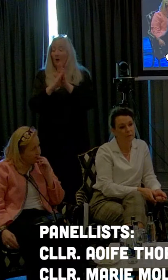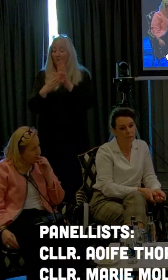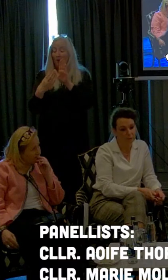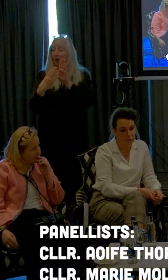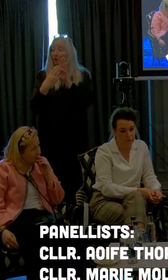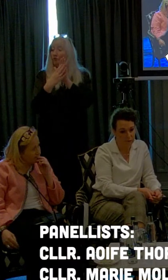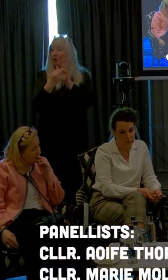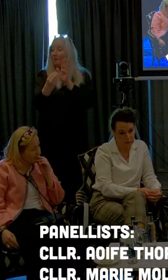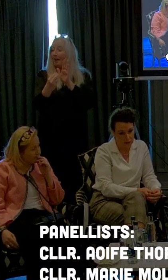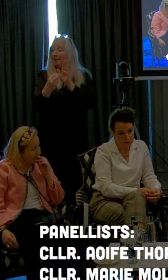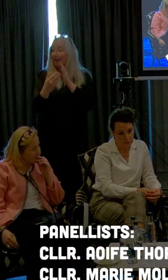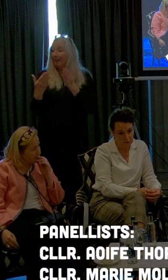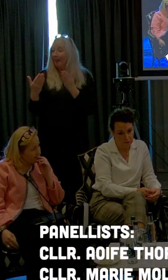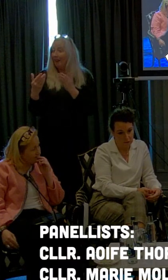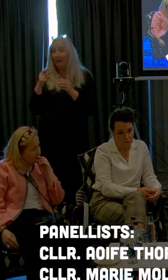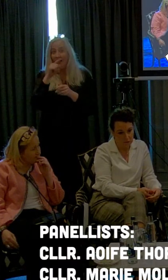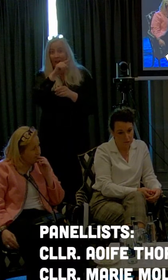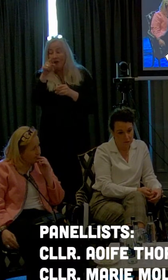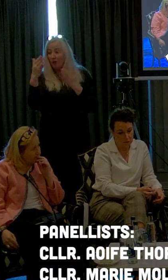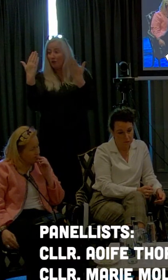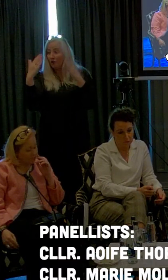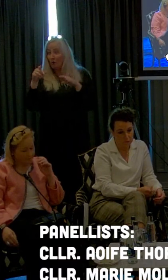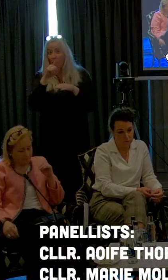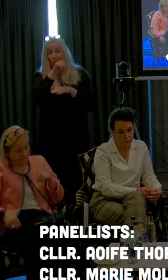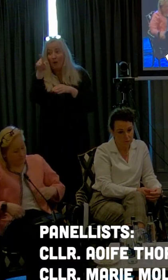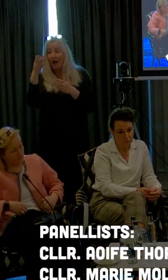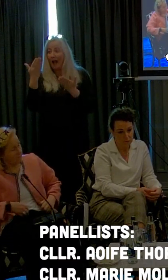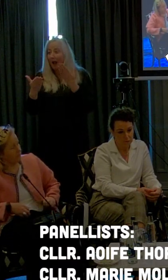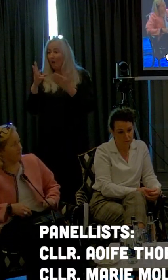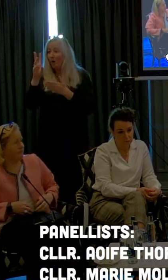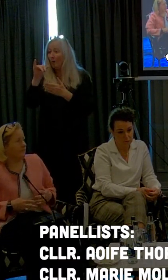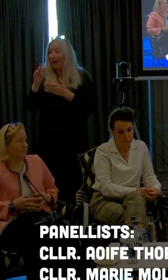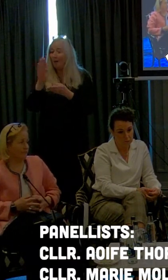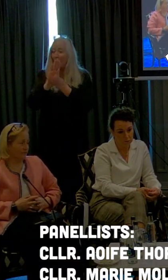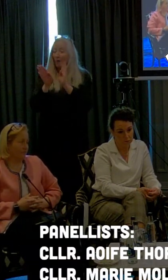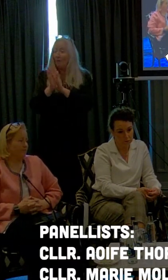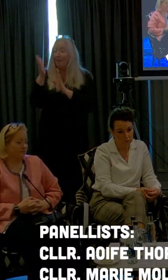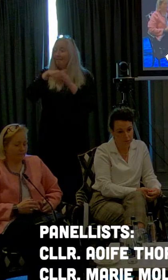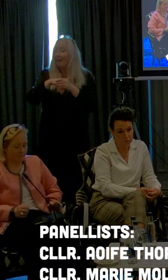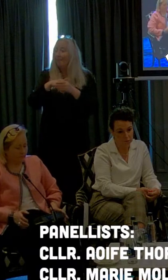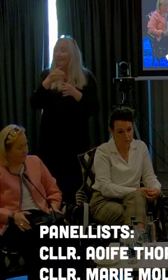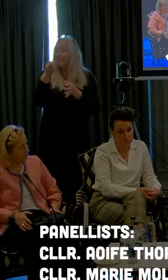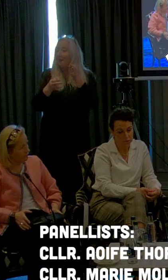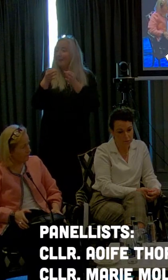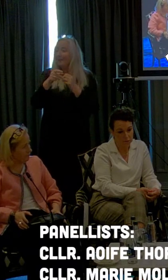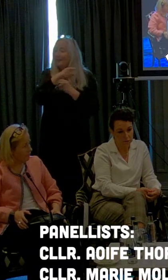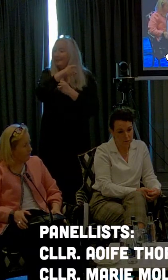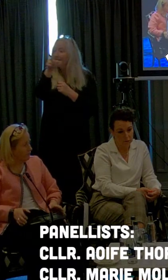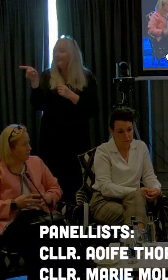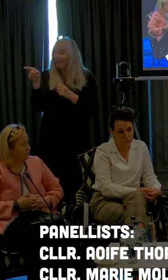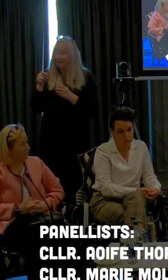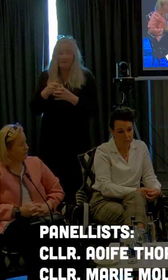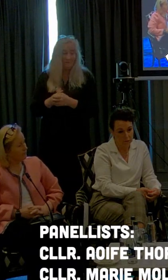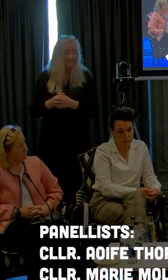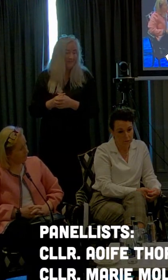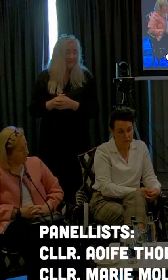future, because we need people to be interested in politics and to get involved in politics. And, I think it'd be probably even an interesting piece of